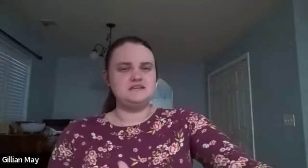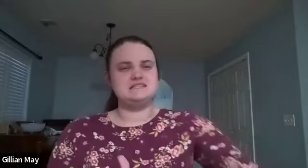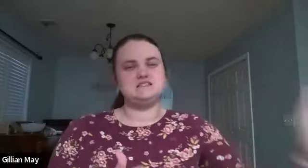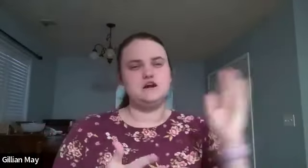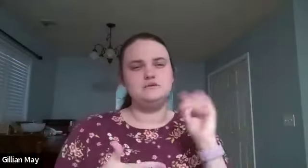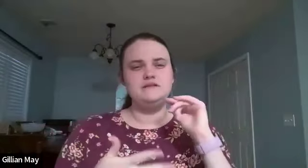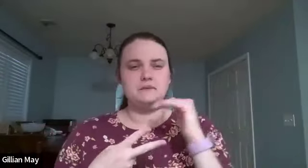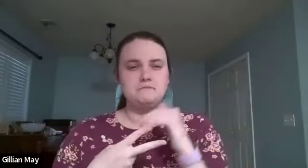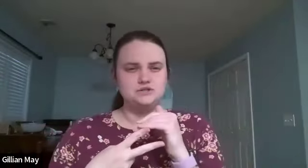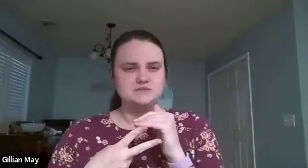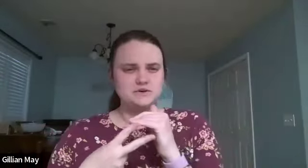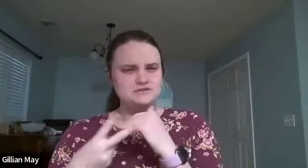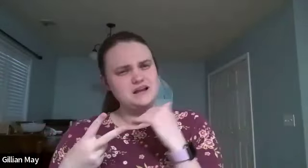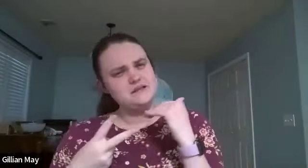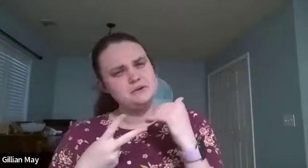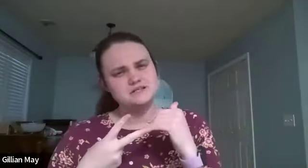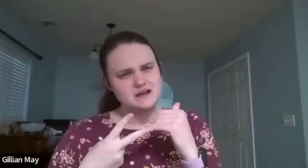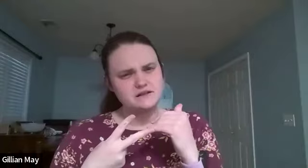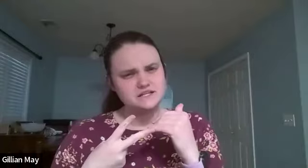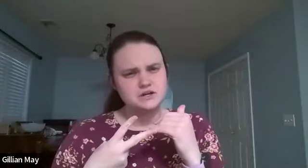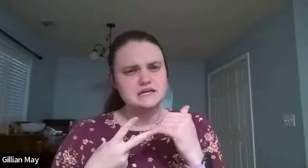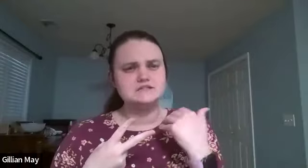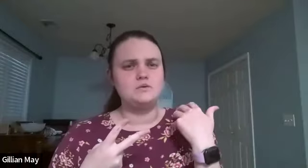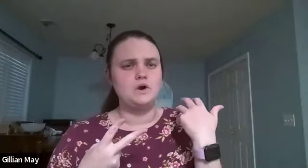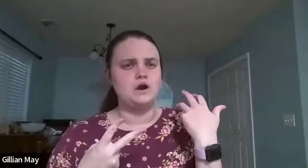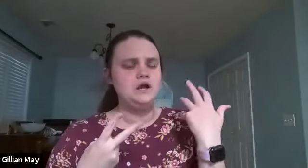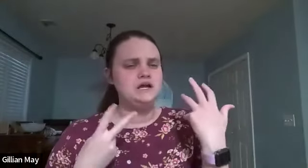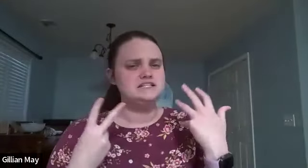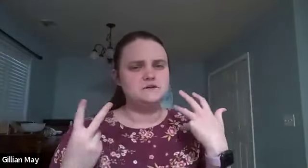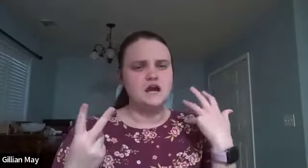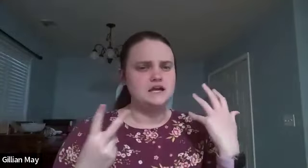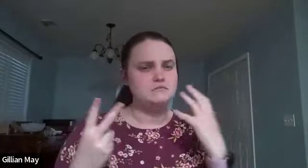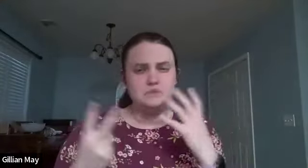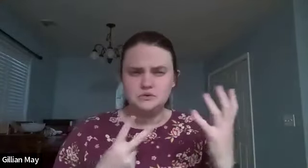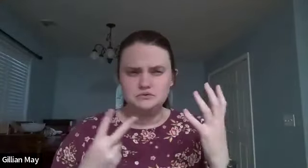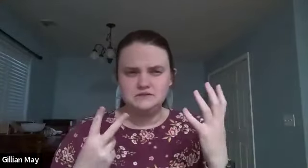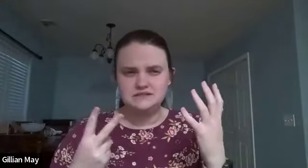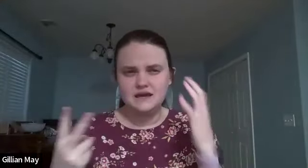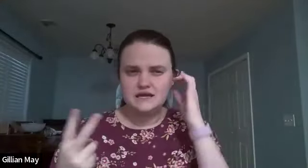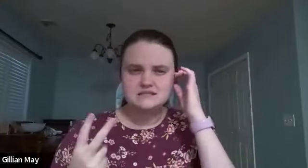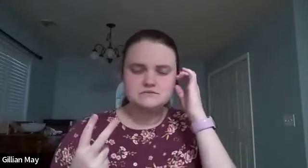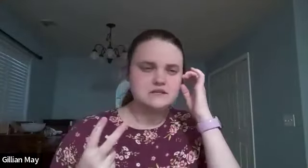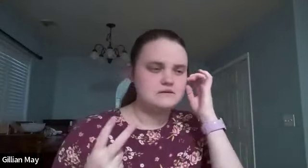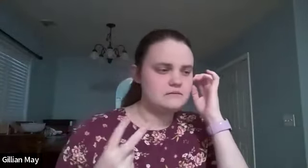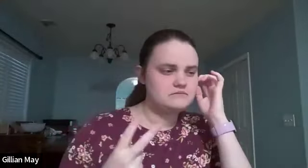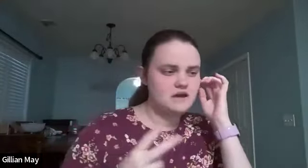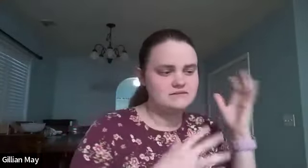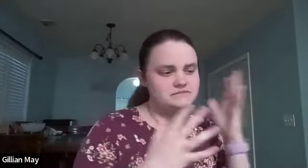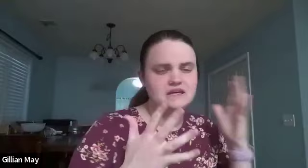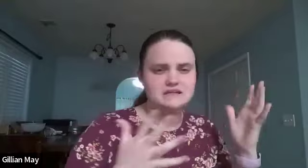is it's not only like emotions, but also kind of like personality traits or different kind of moods, I guess is really the kind of thing to